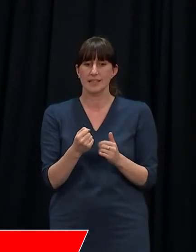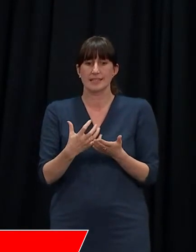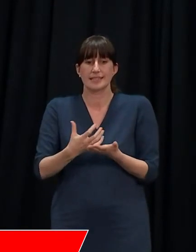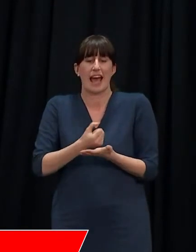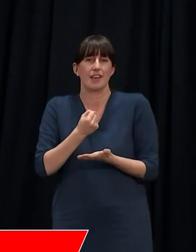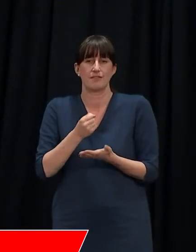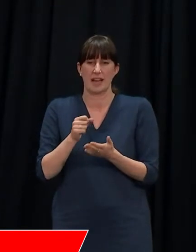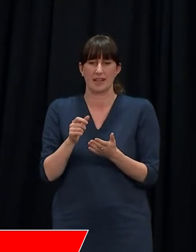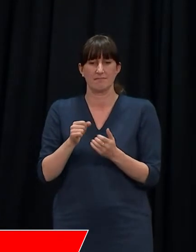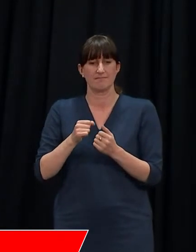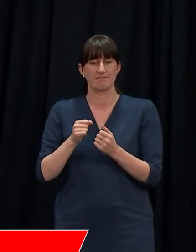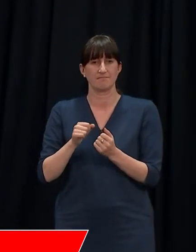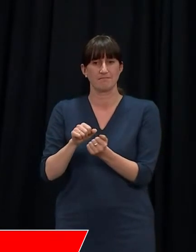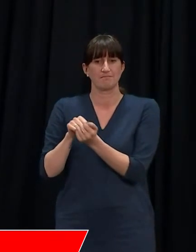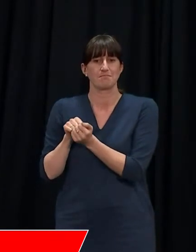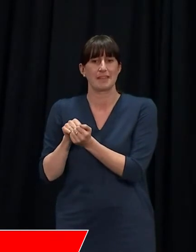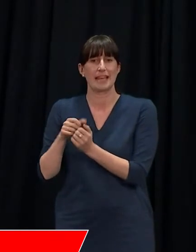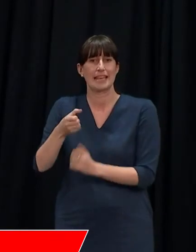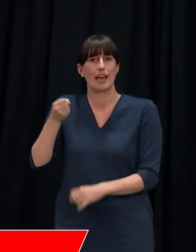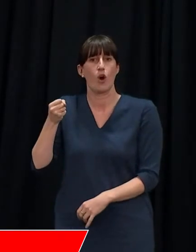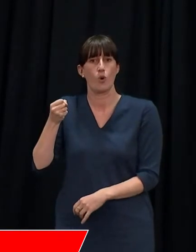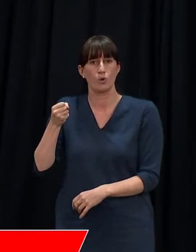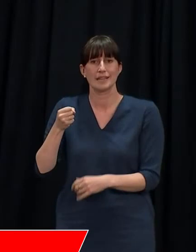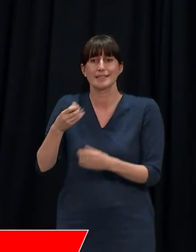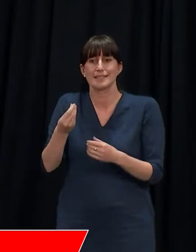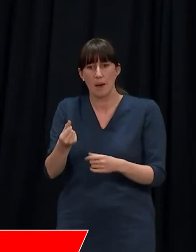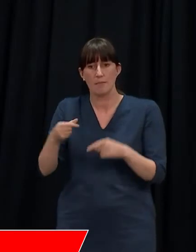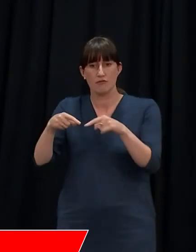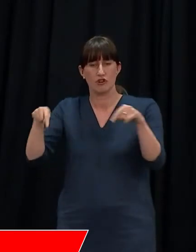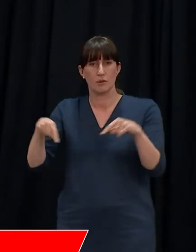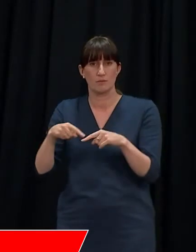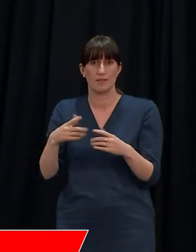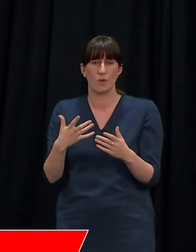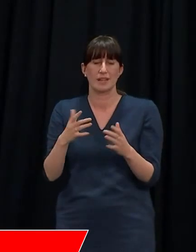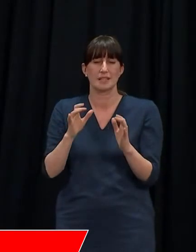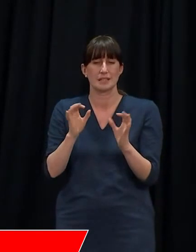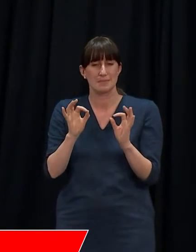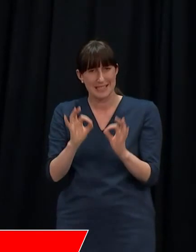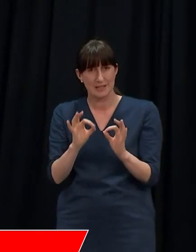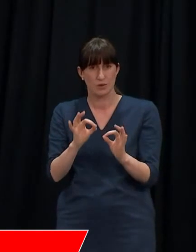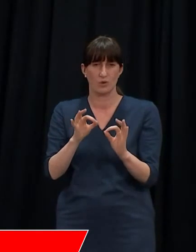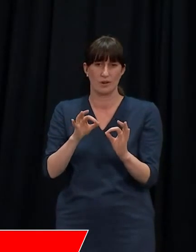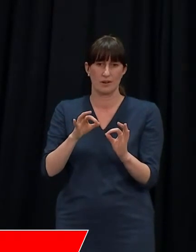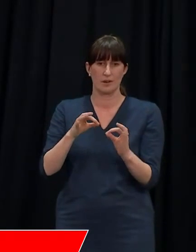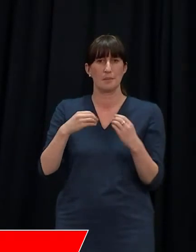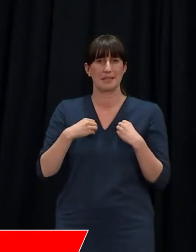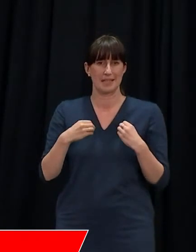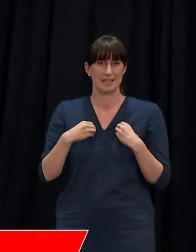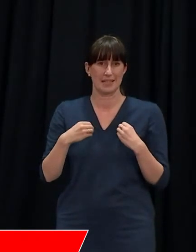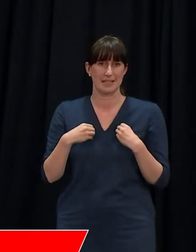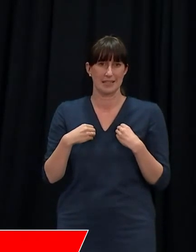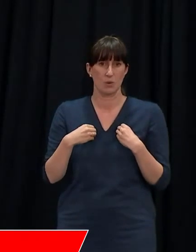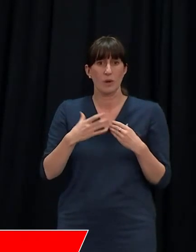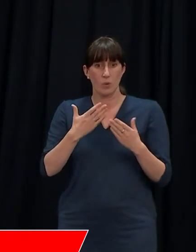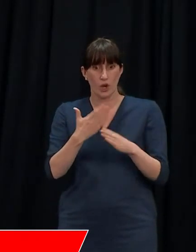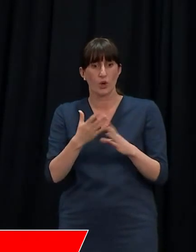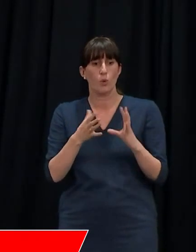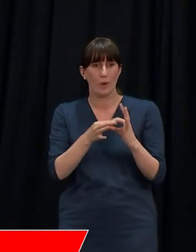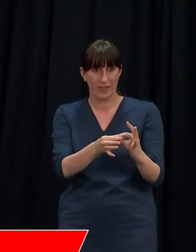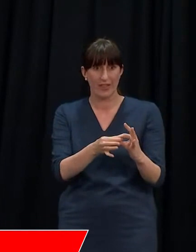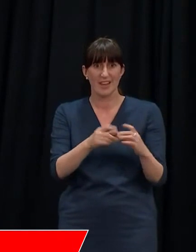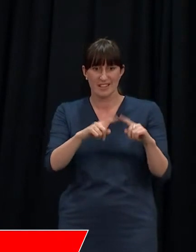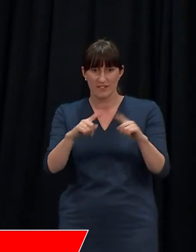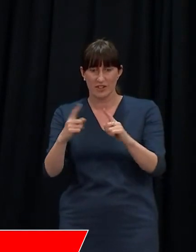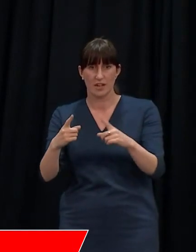industries. Where group allocations are useful and required, we work with industry to do that, and you would have seen that previously with